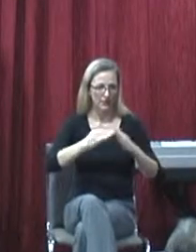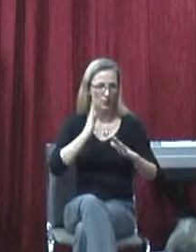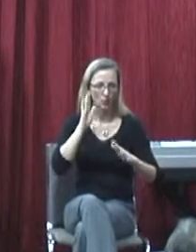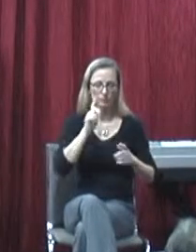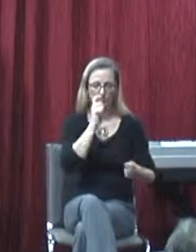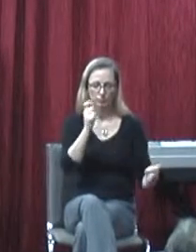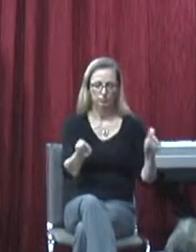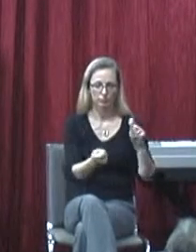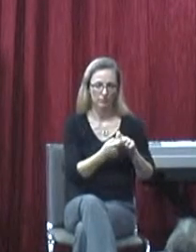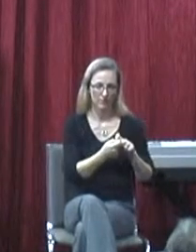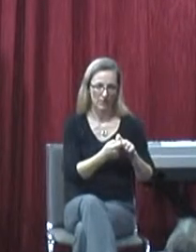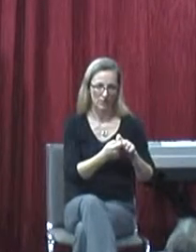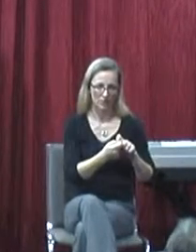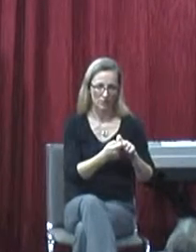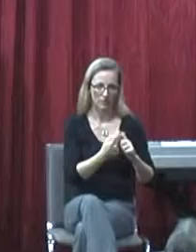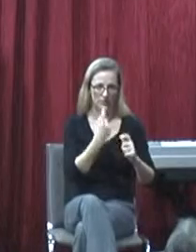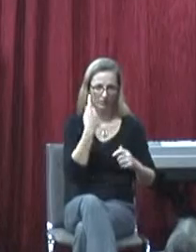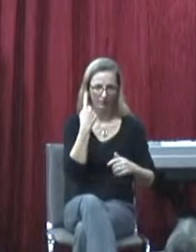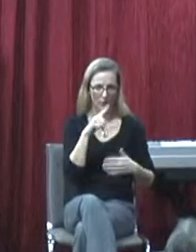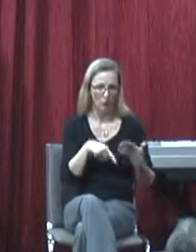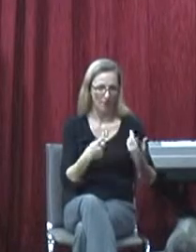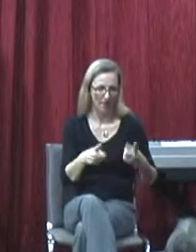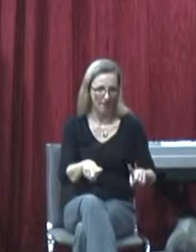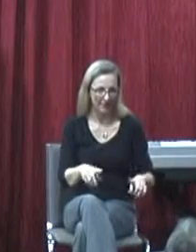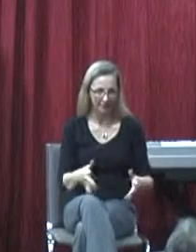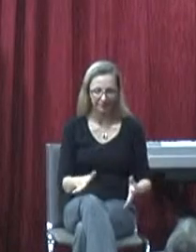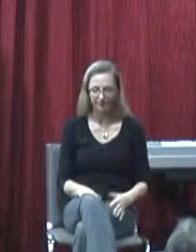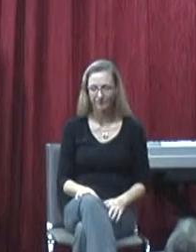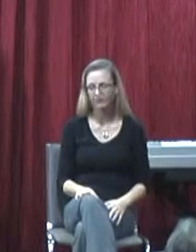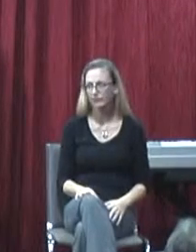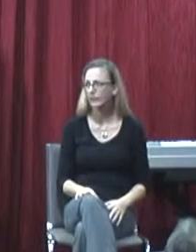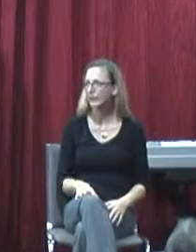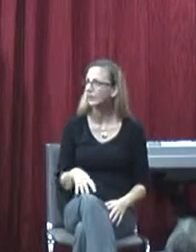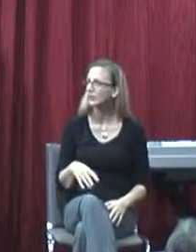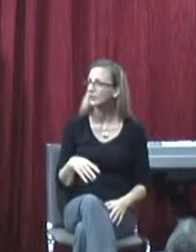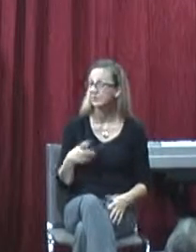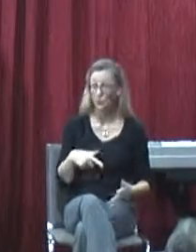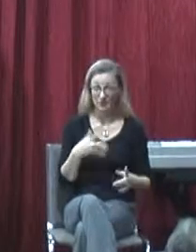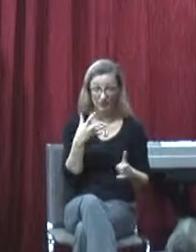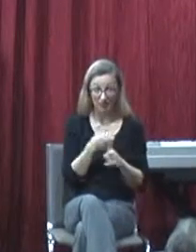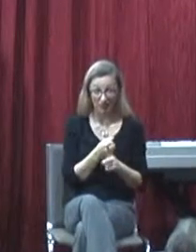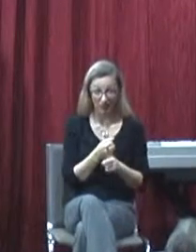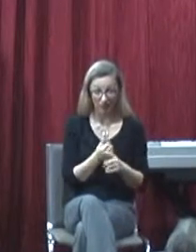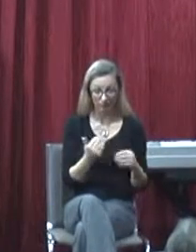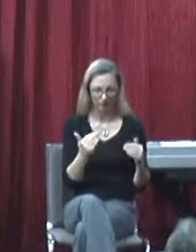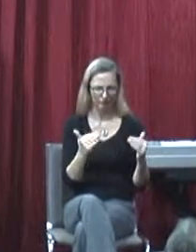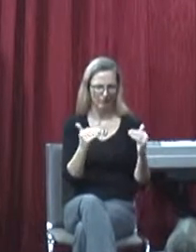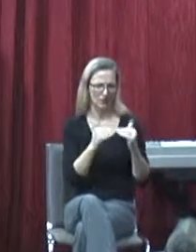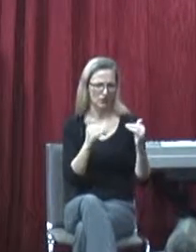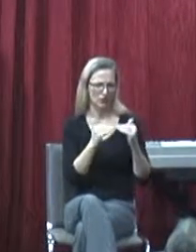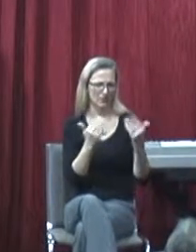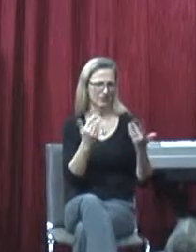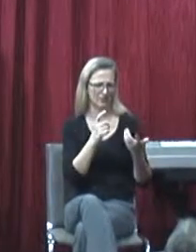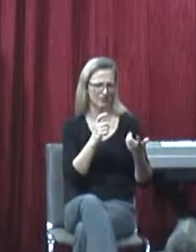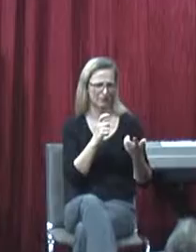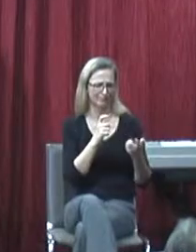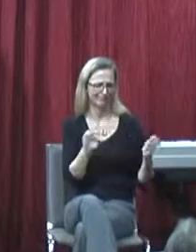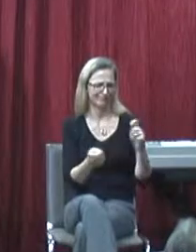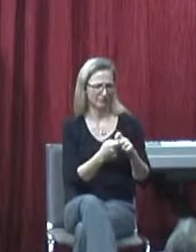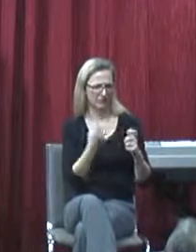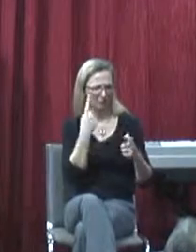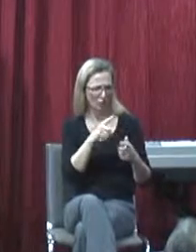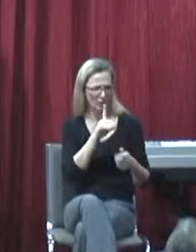vengeance upon him for this. So was this attack a just retribution for Dinah's